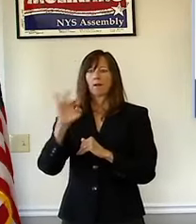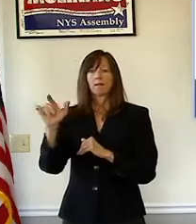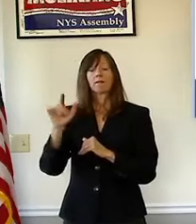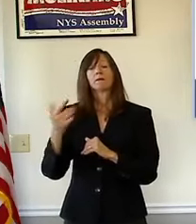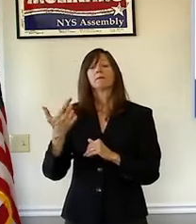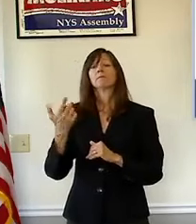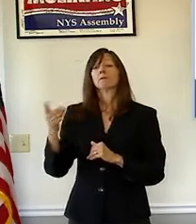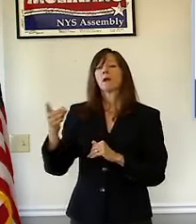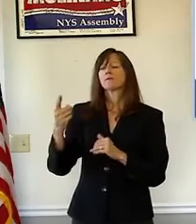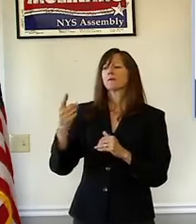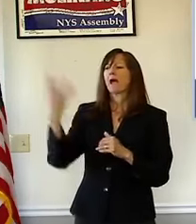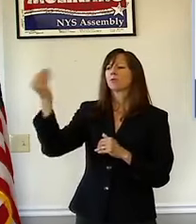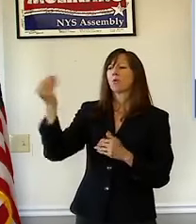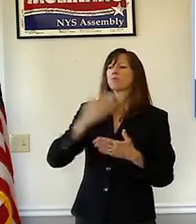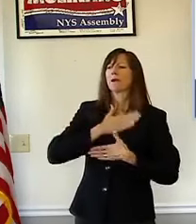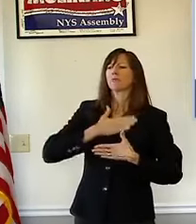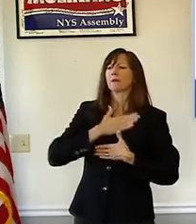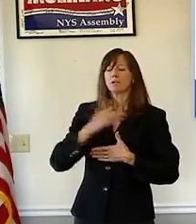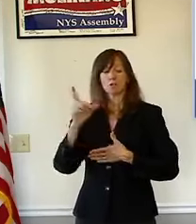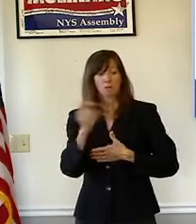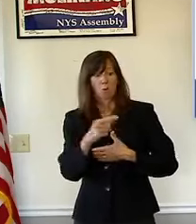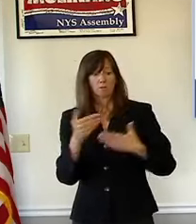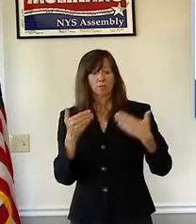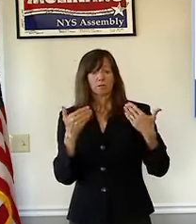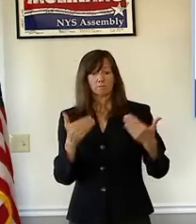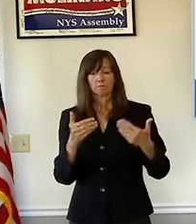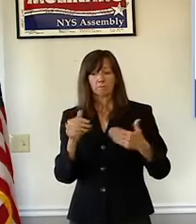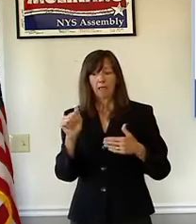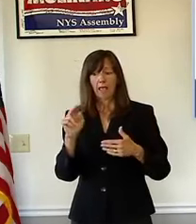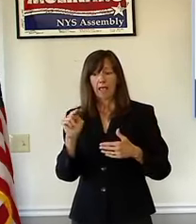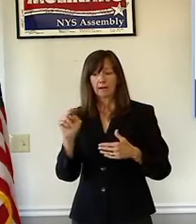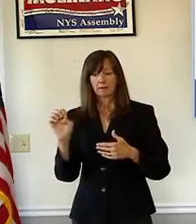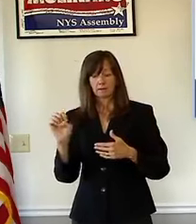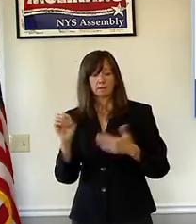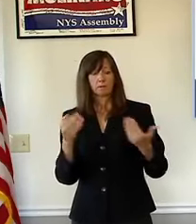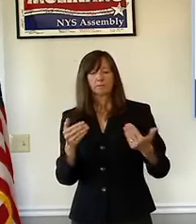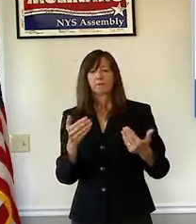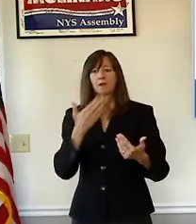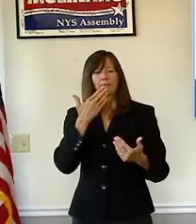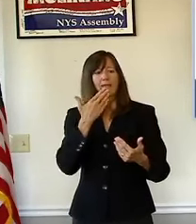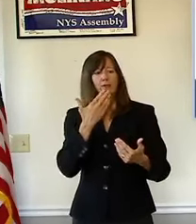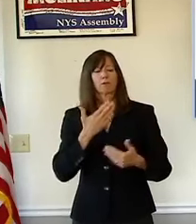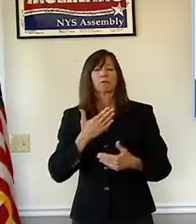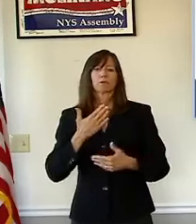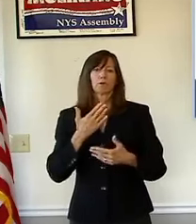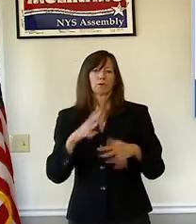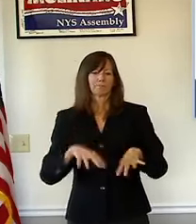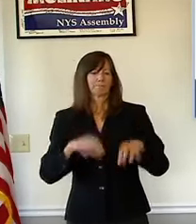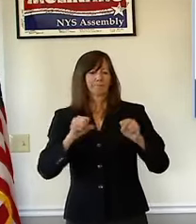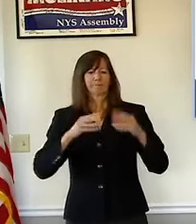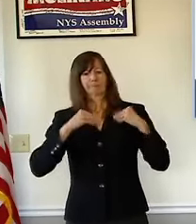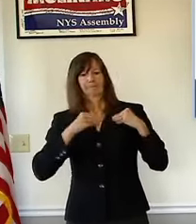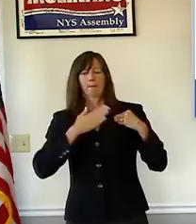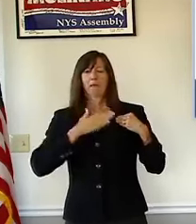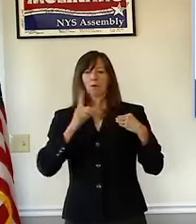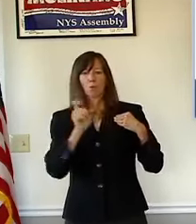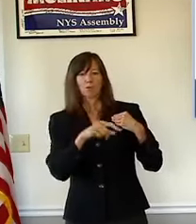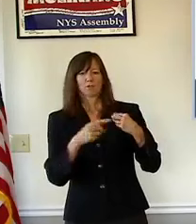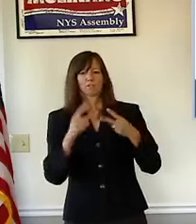outdoor recreation. Ann, go ahead. Yes, hi. Thank you for taking my two-part question. You're welcome. So this has to